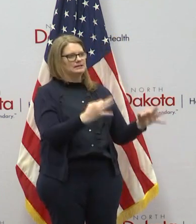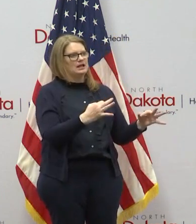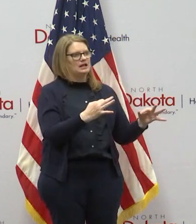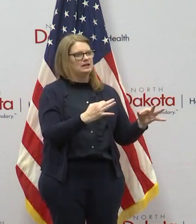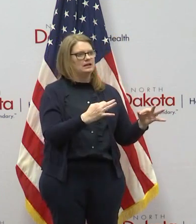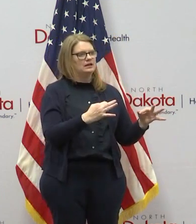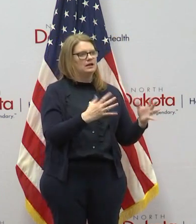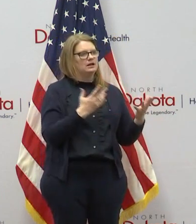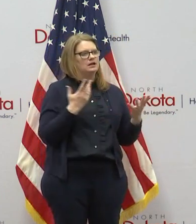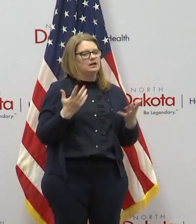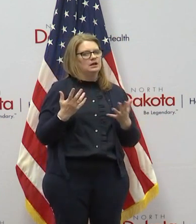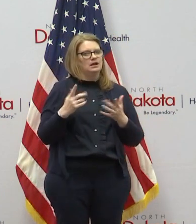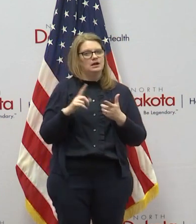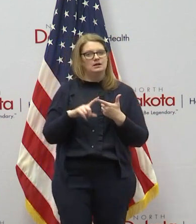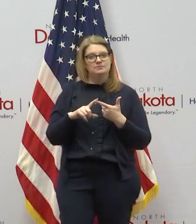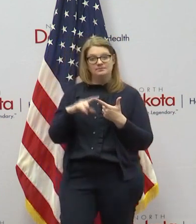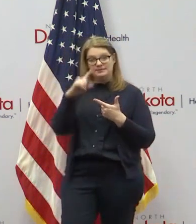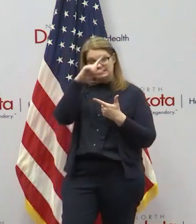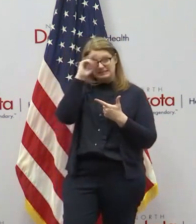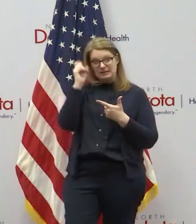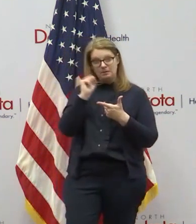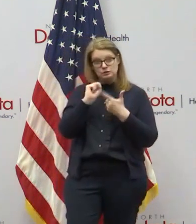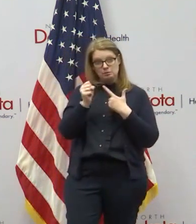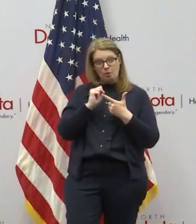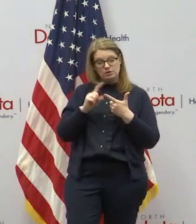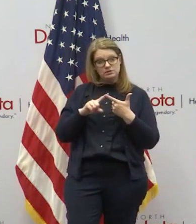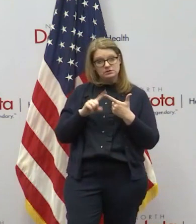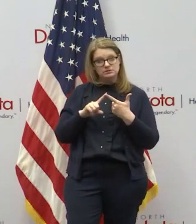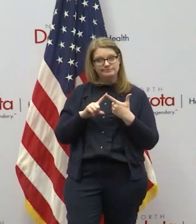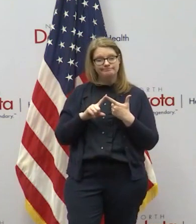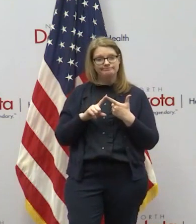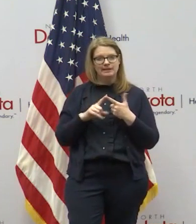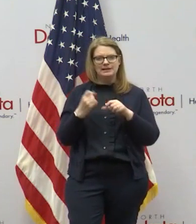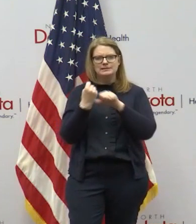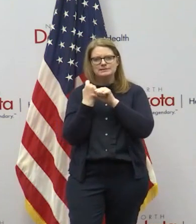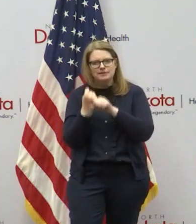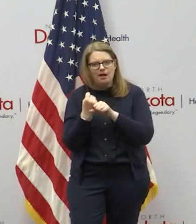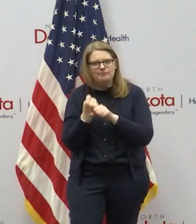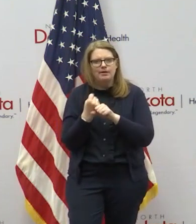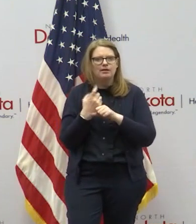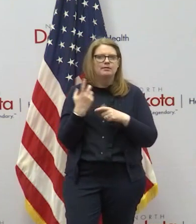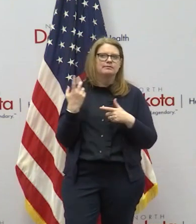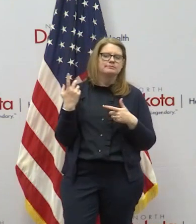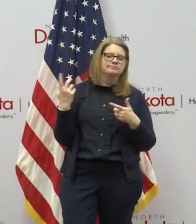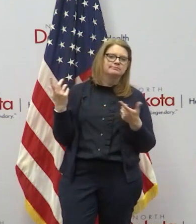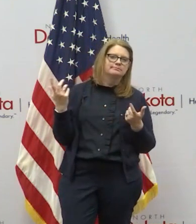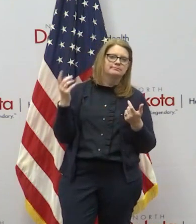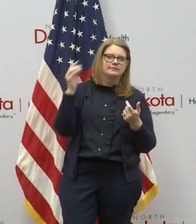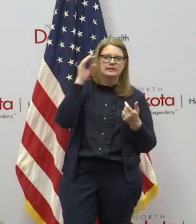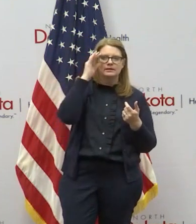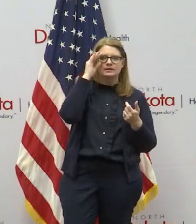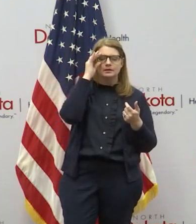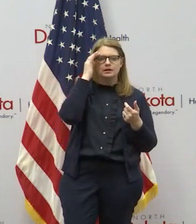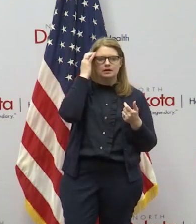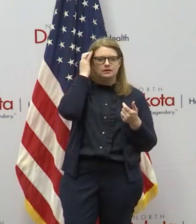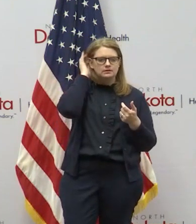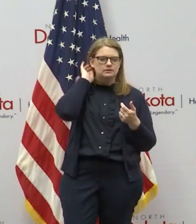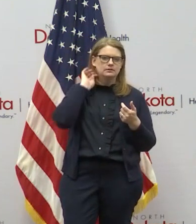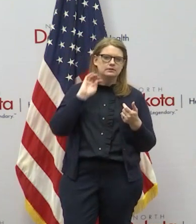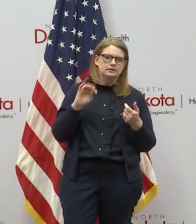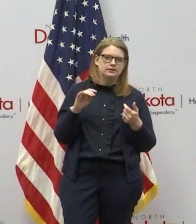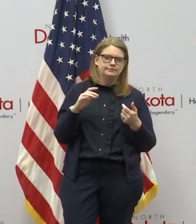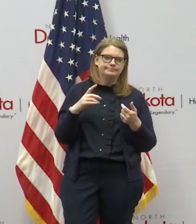answer. And then summer sports that are, if it's a softball, I mean, as someone who